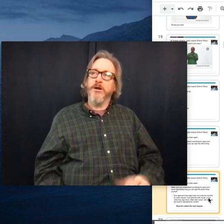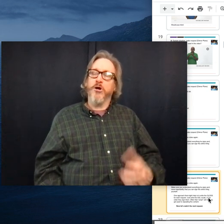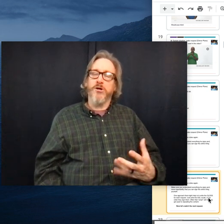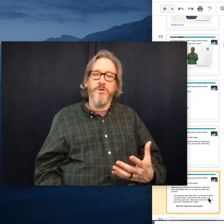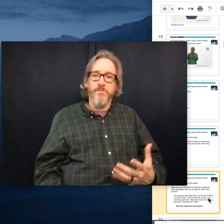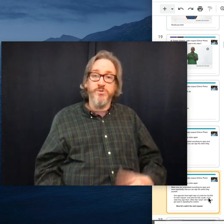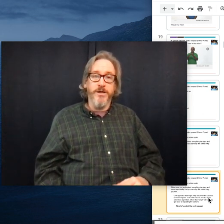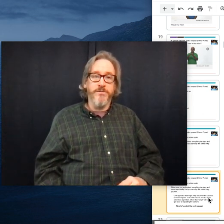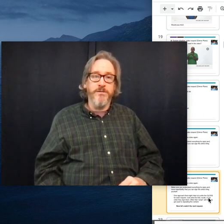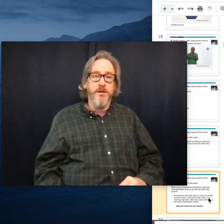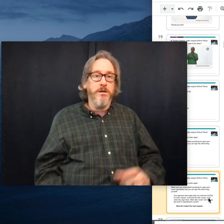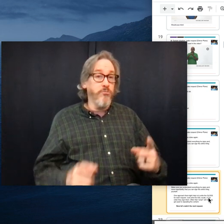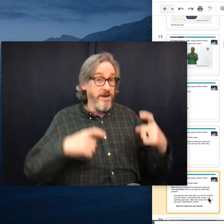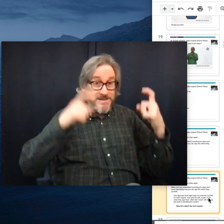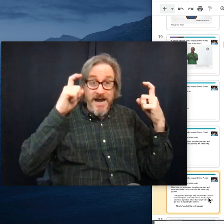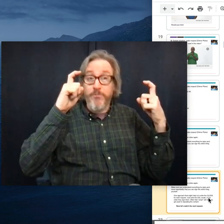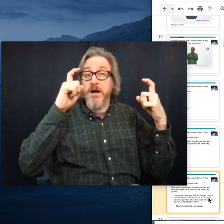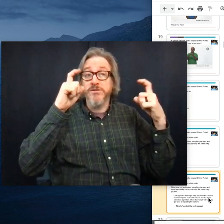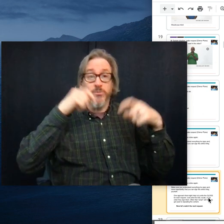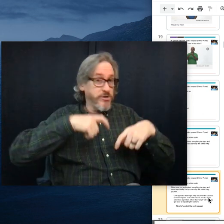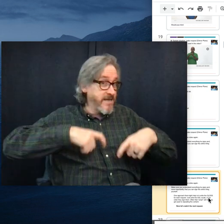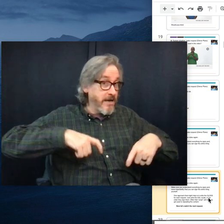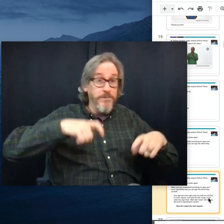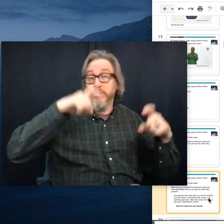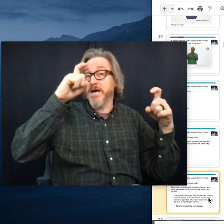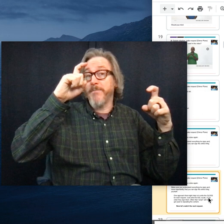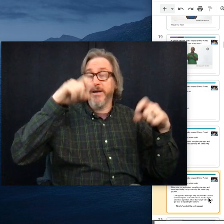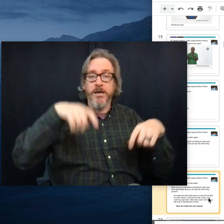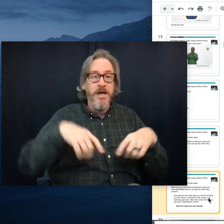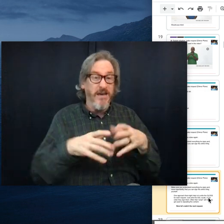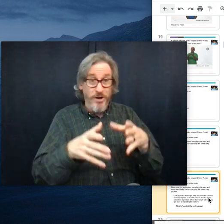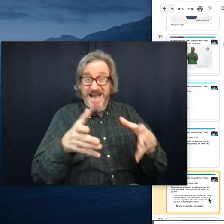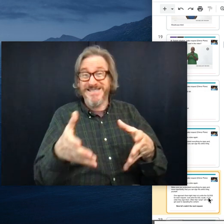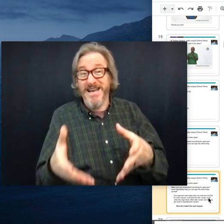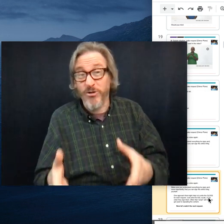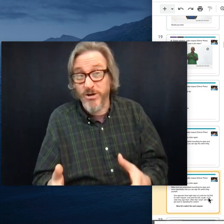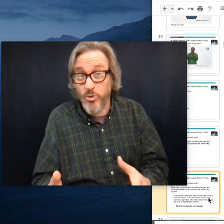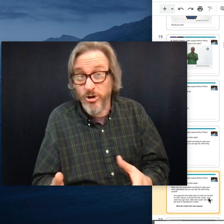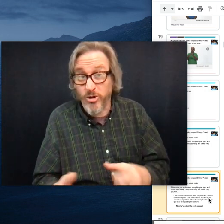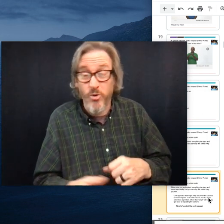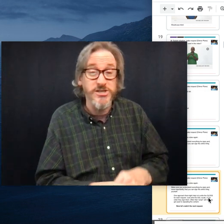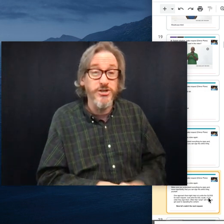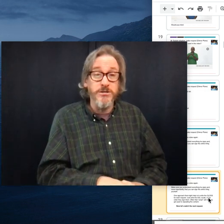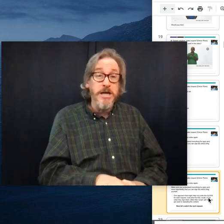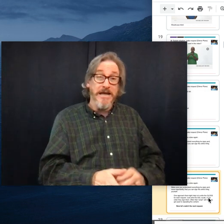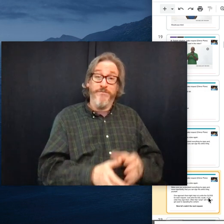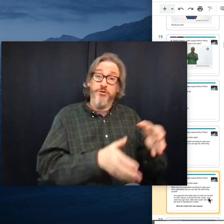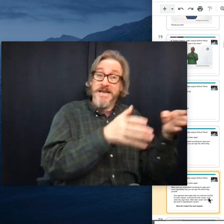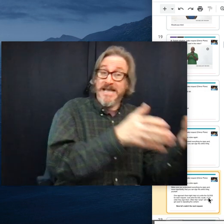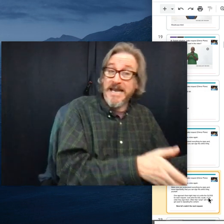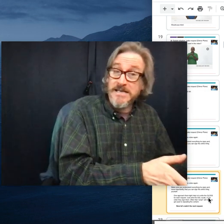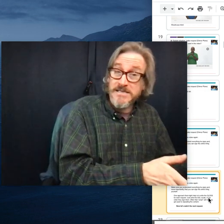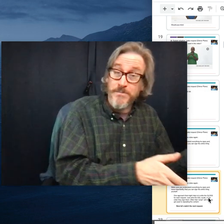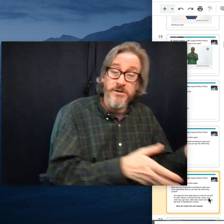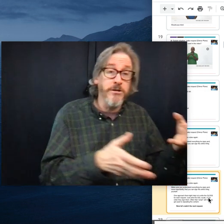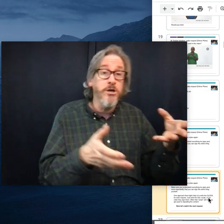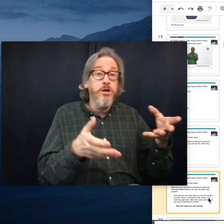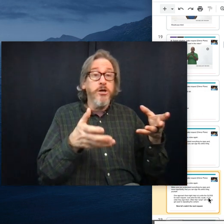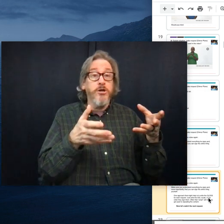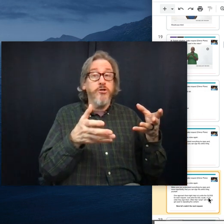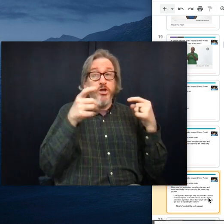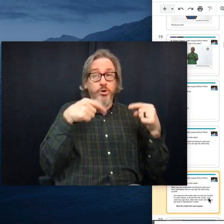It also helps with raised eyebrows when you're setting up a new topic, if you're asking a rhetorical question, if you're negating